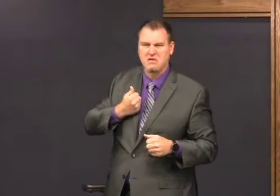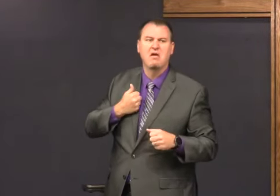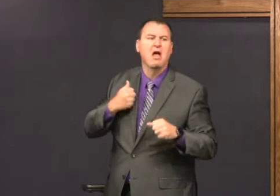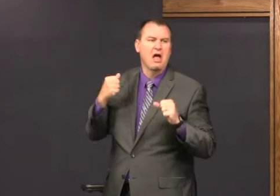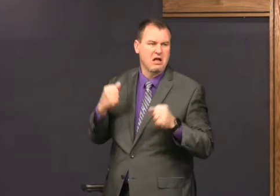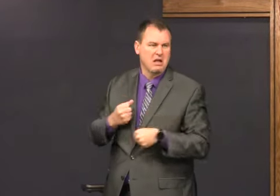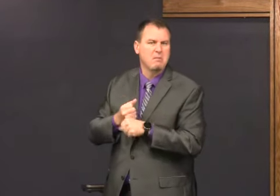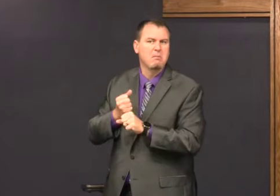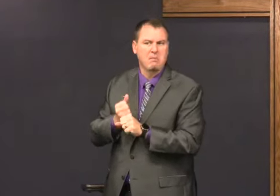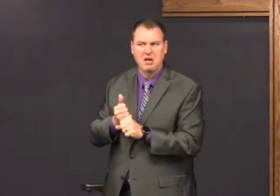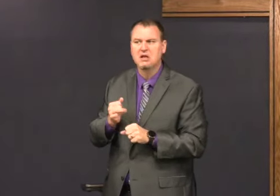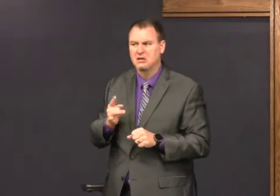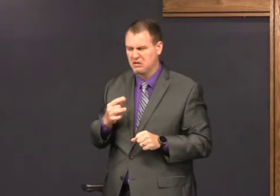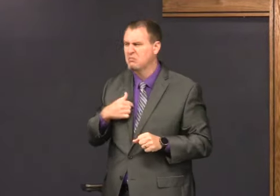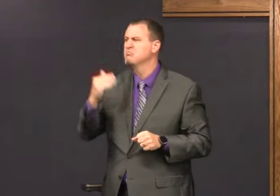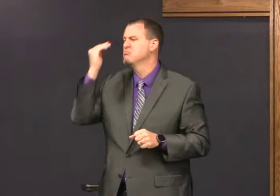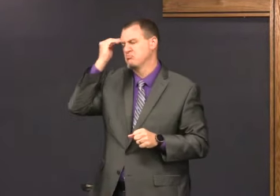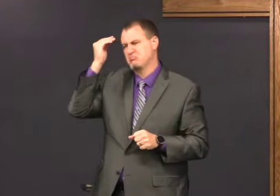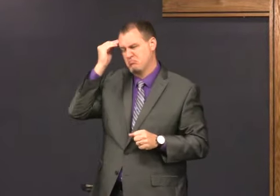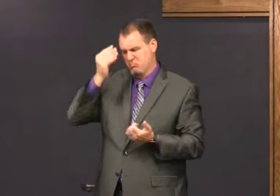I have faith in myself that I can make it.